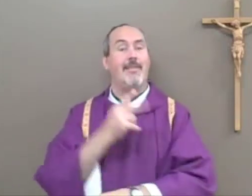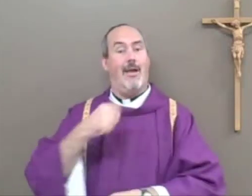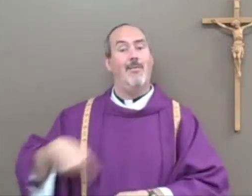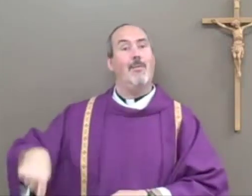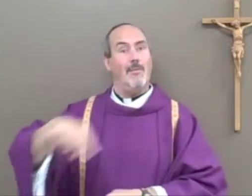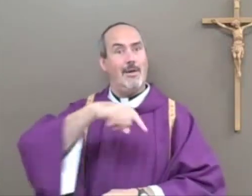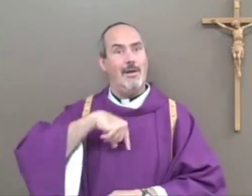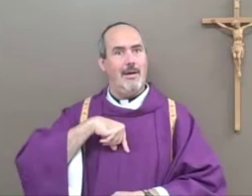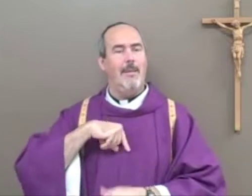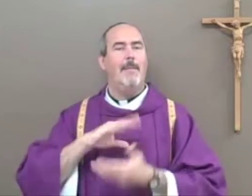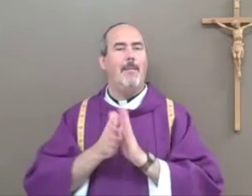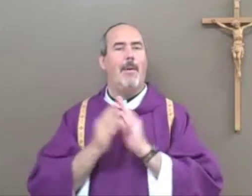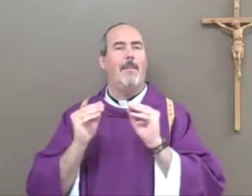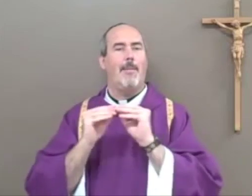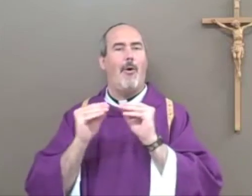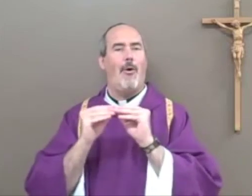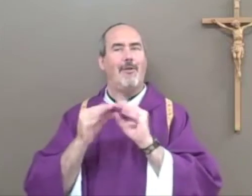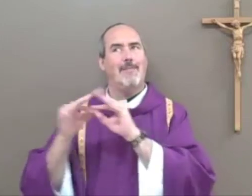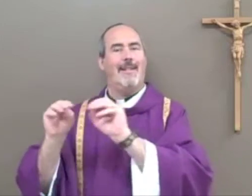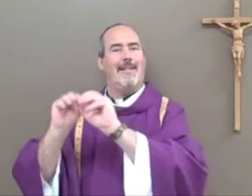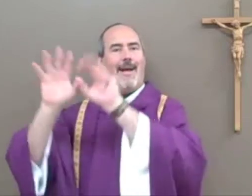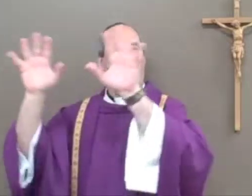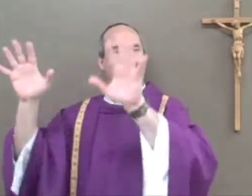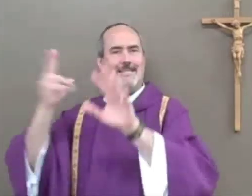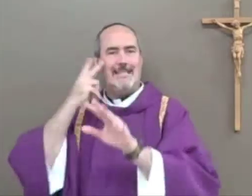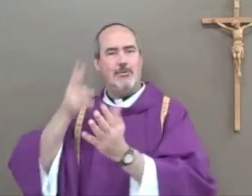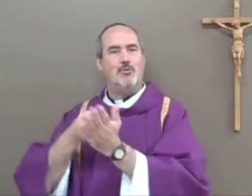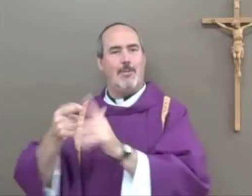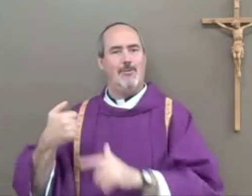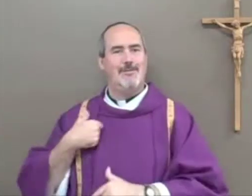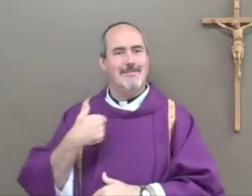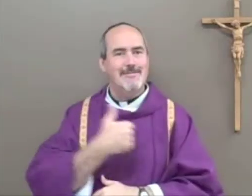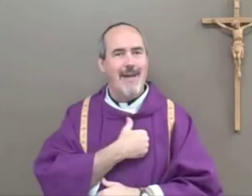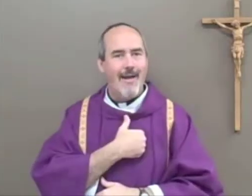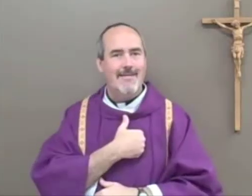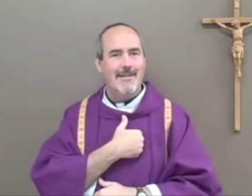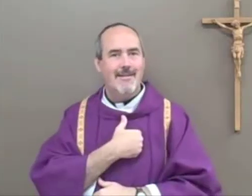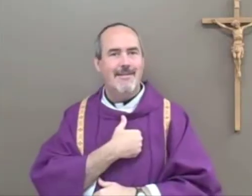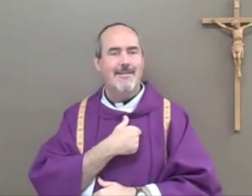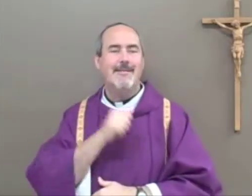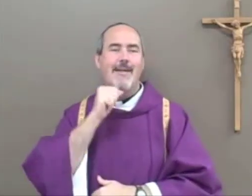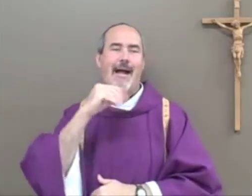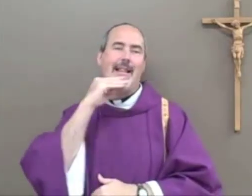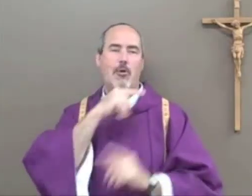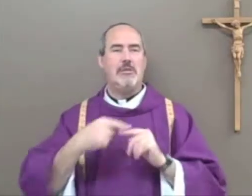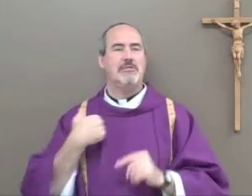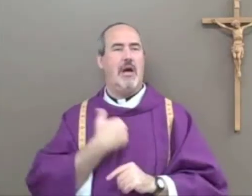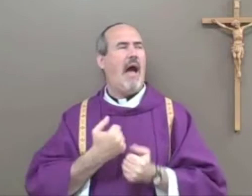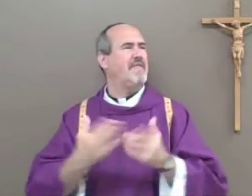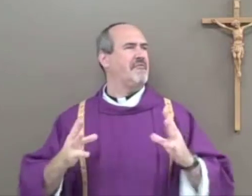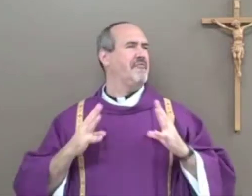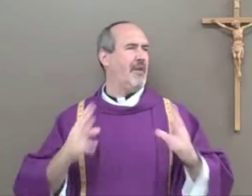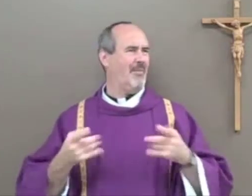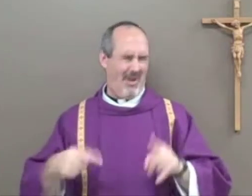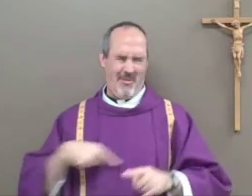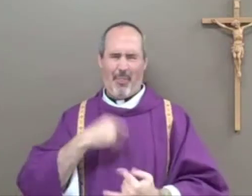able to improve on those things that people challenge us on, and we're also able to see the light instead of living in